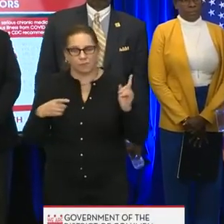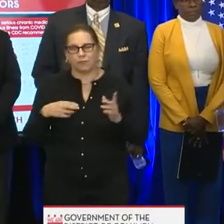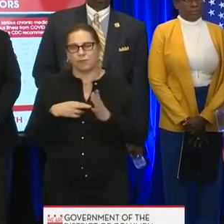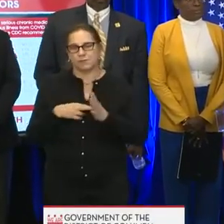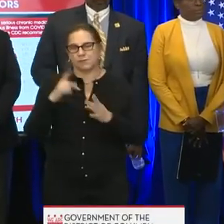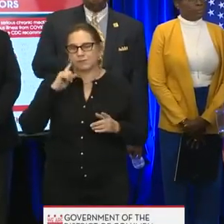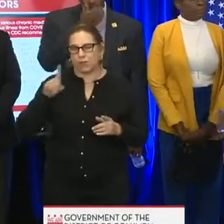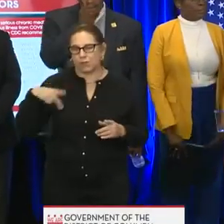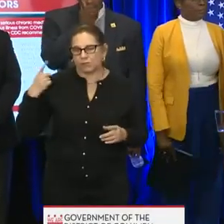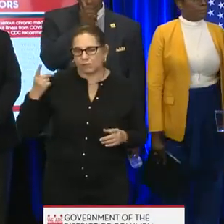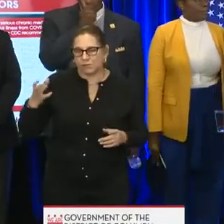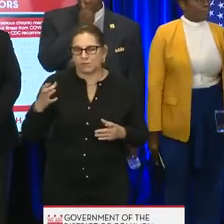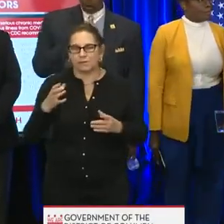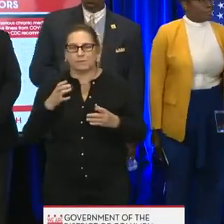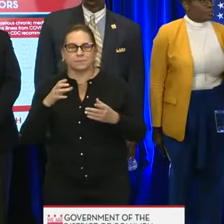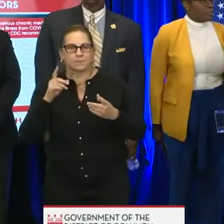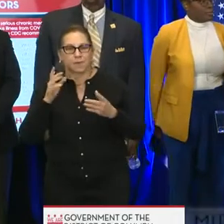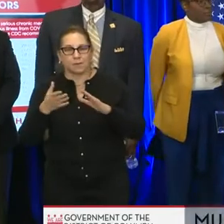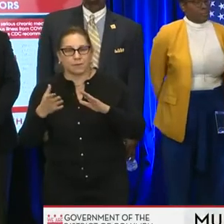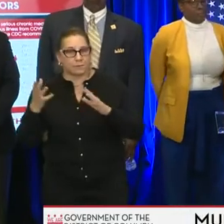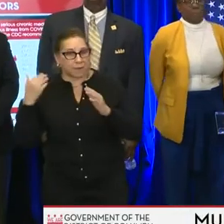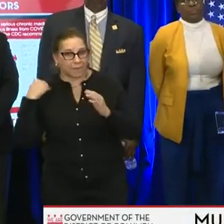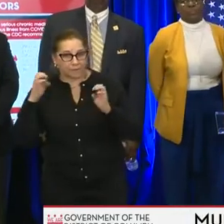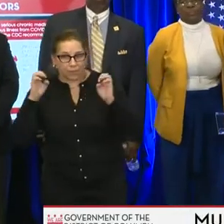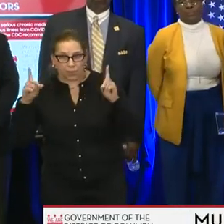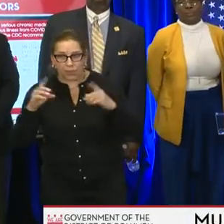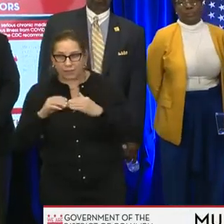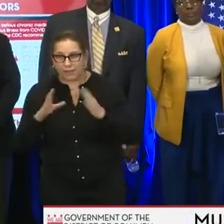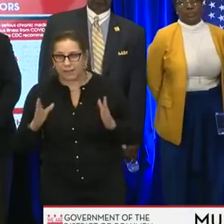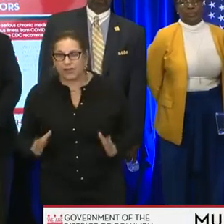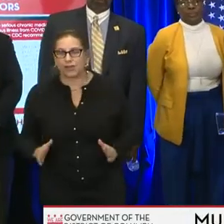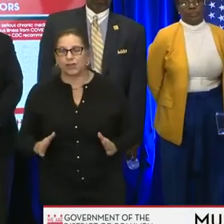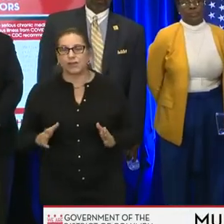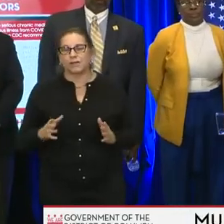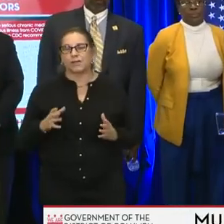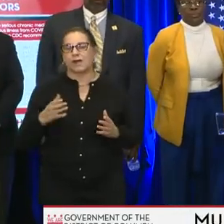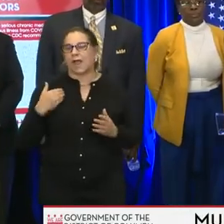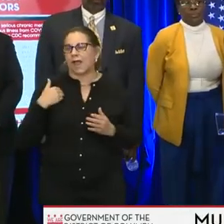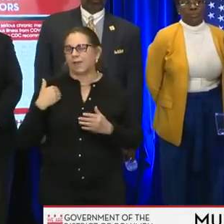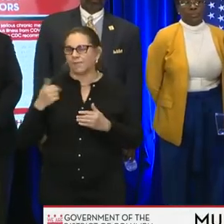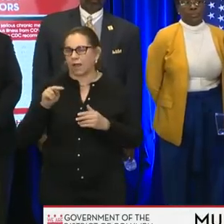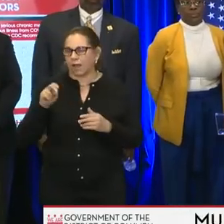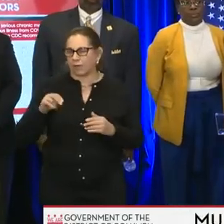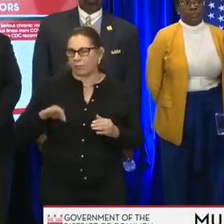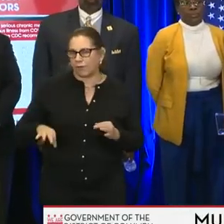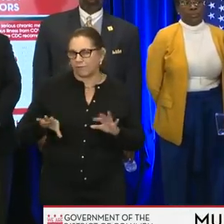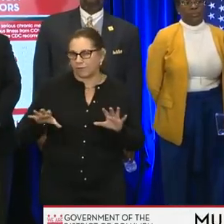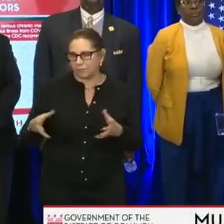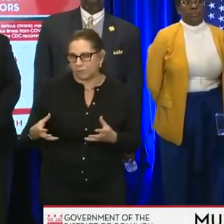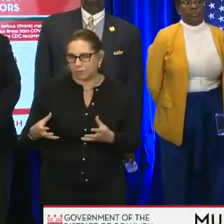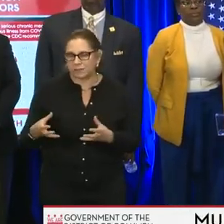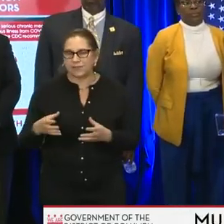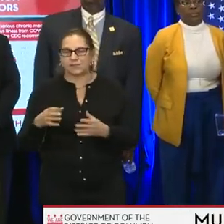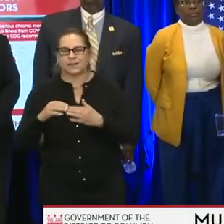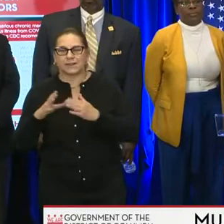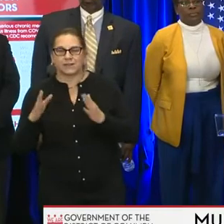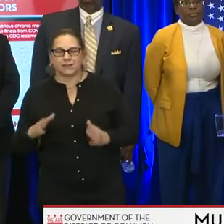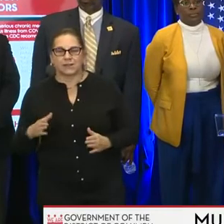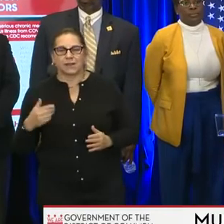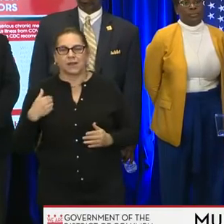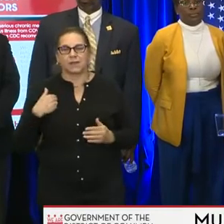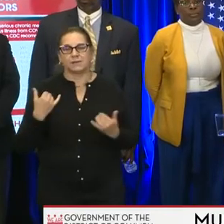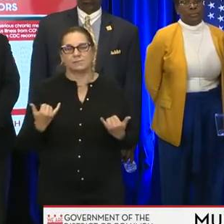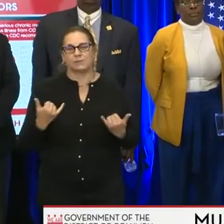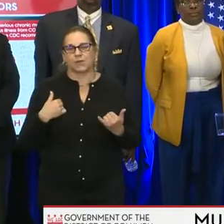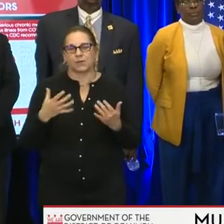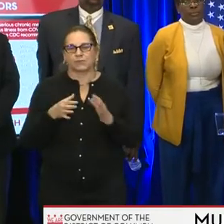education leaders, and nonprofit leaders. Let me start by saying earlier today, we announced